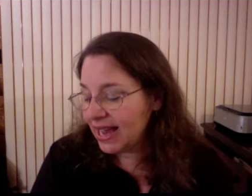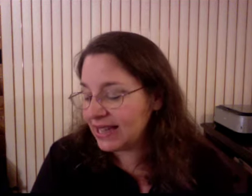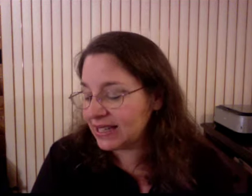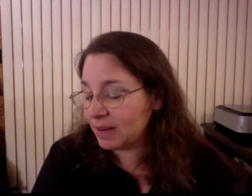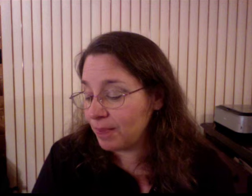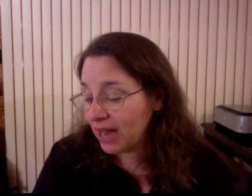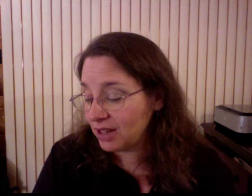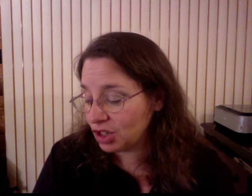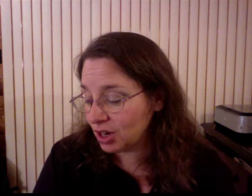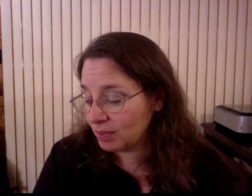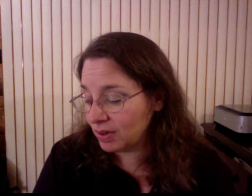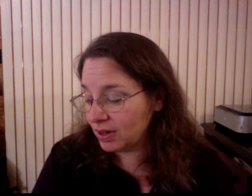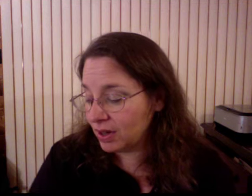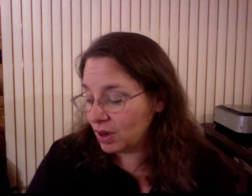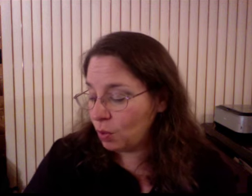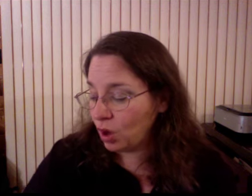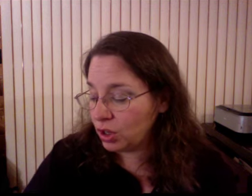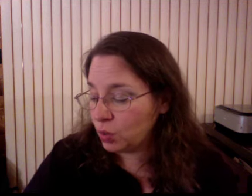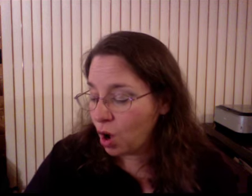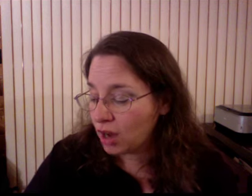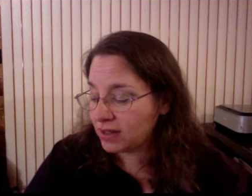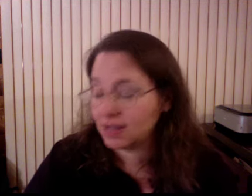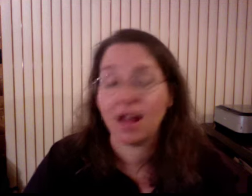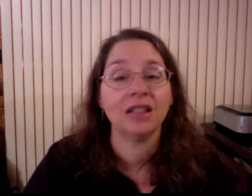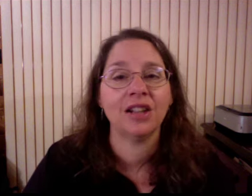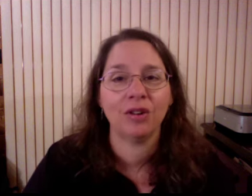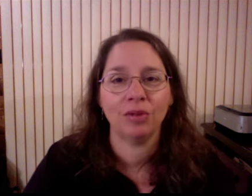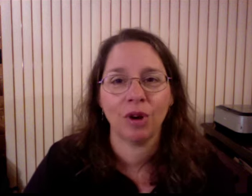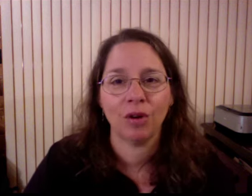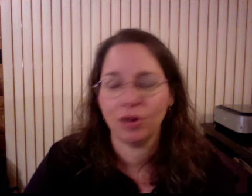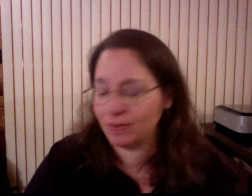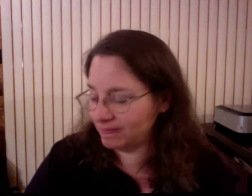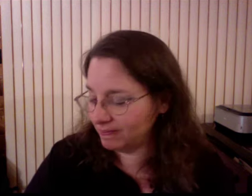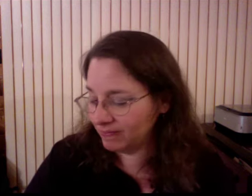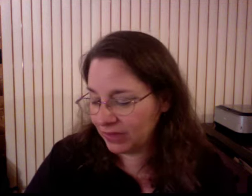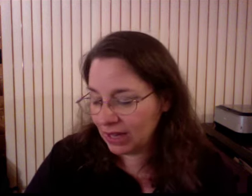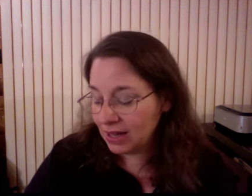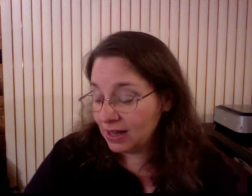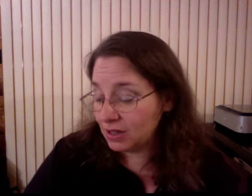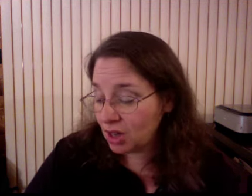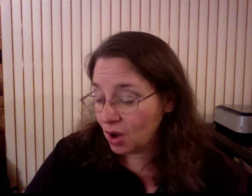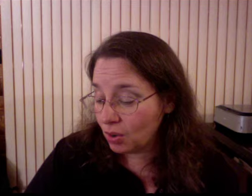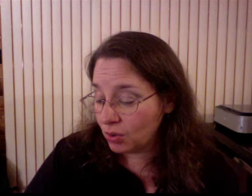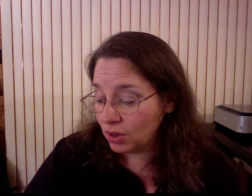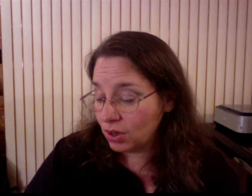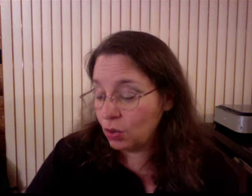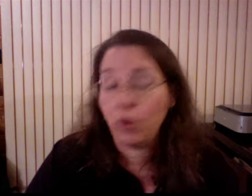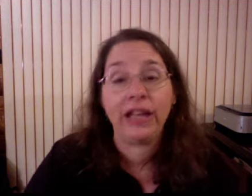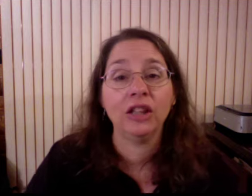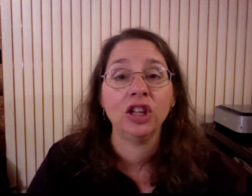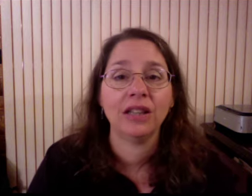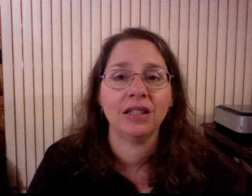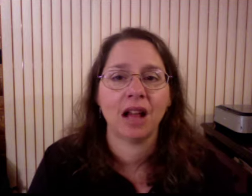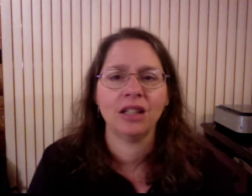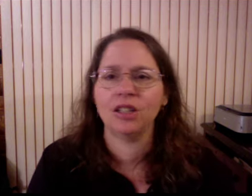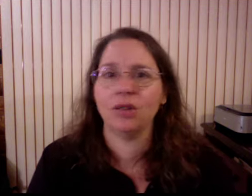It's companionship while you walk the solitary road. So, we can look at the solitude